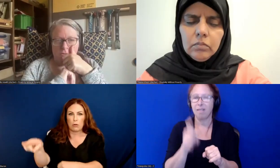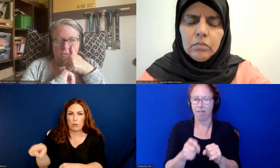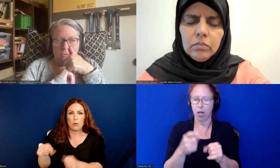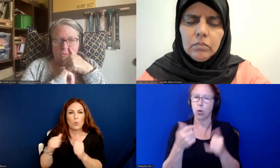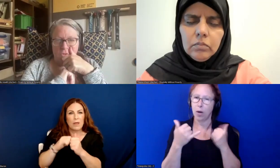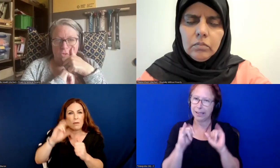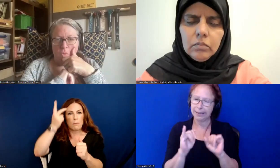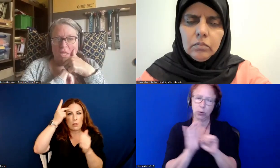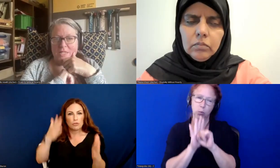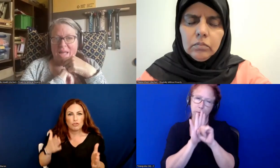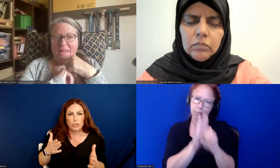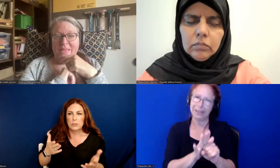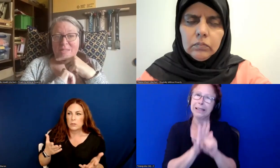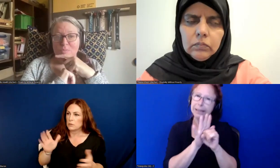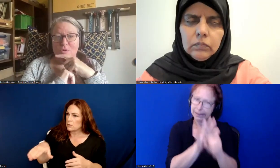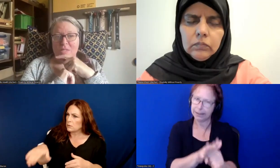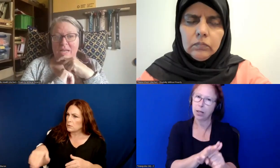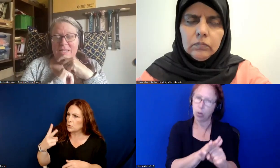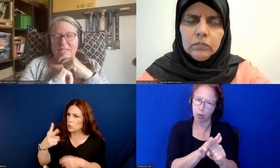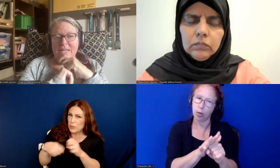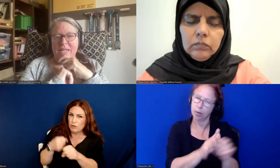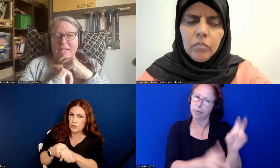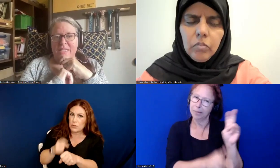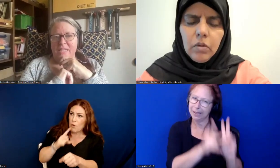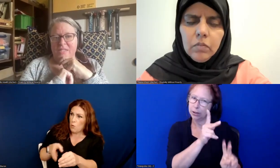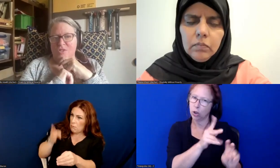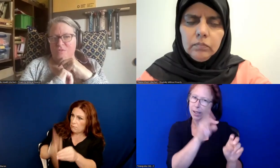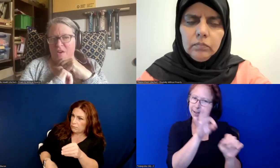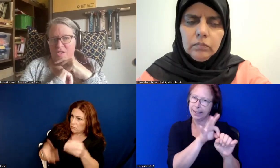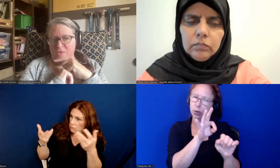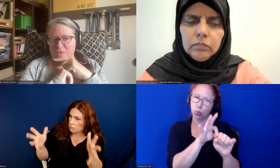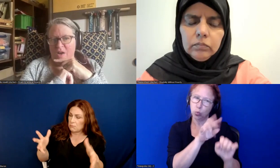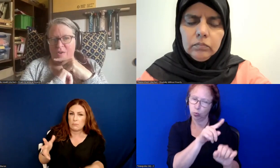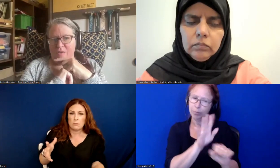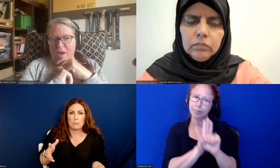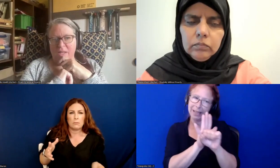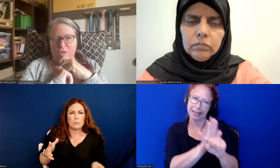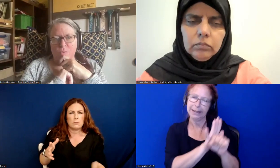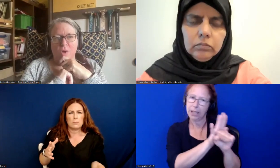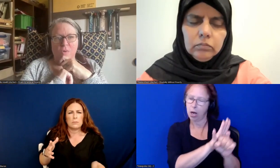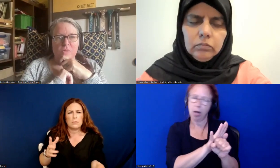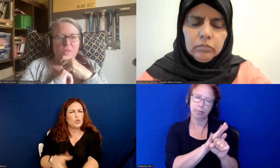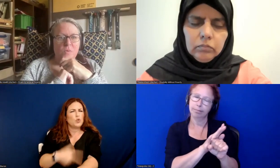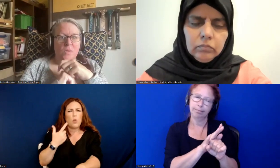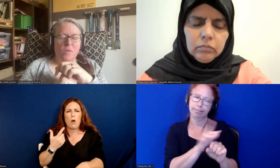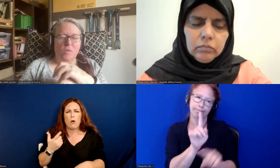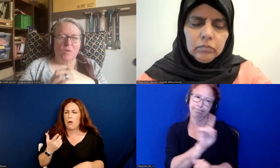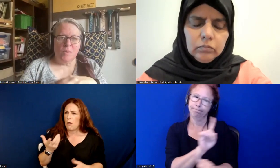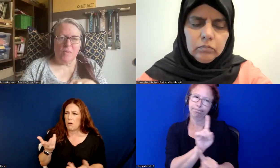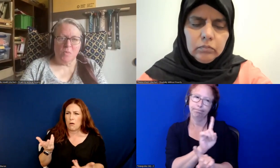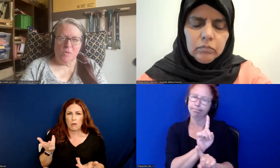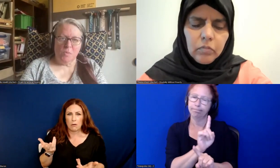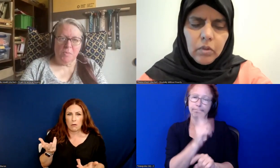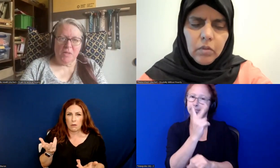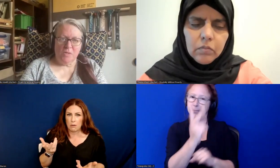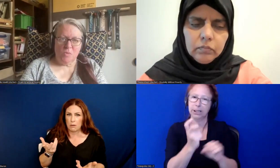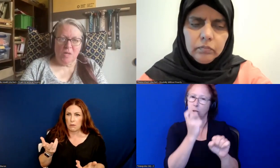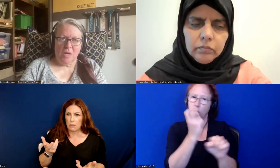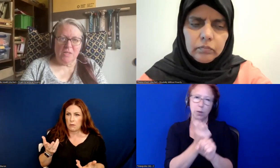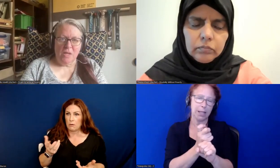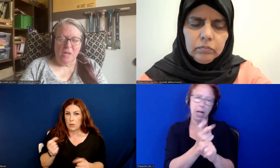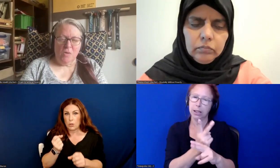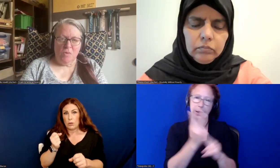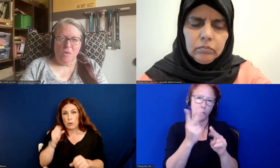that, 2 years to end this process is just far too long, right? Who knows? Who knows where the world will